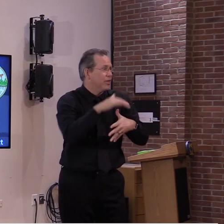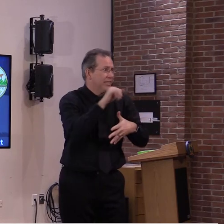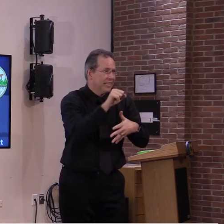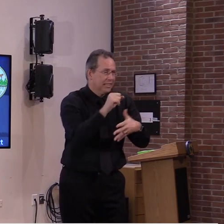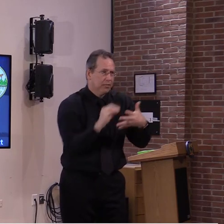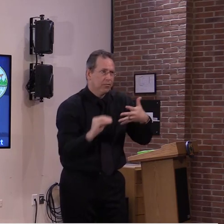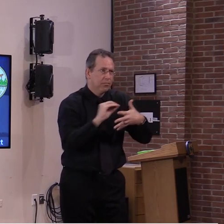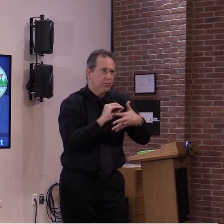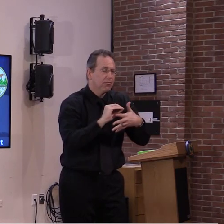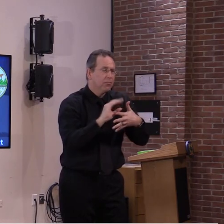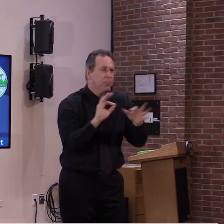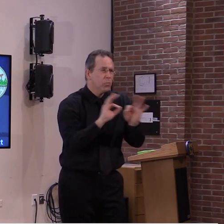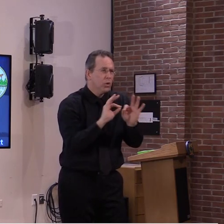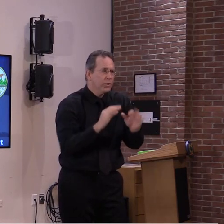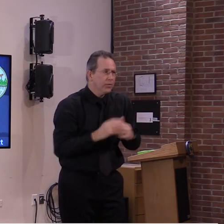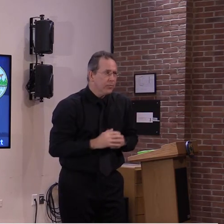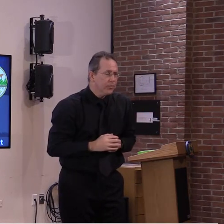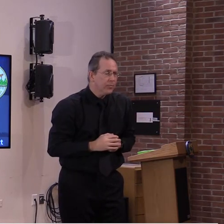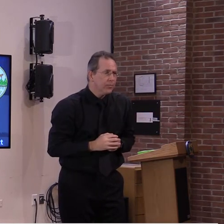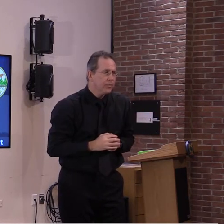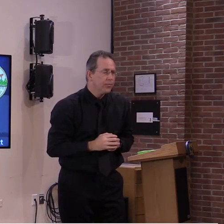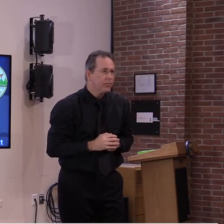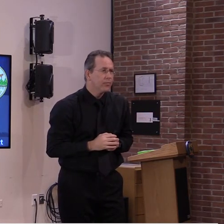with. We are also